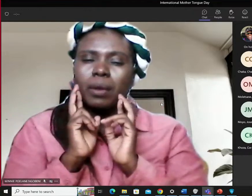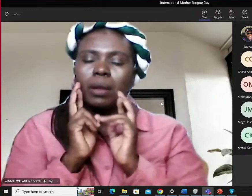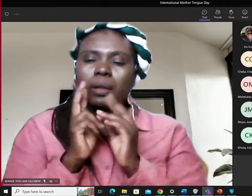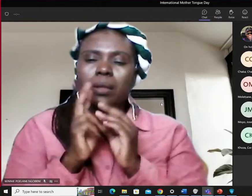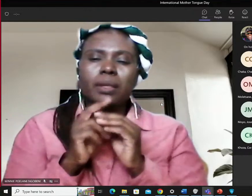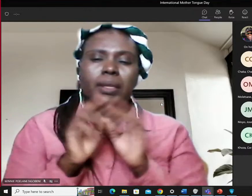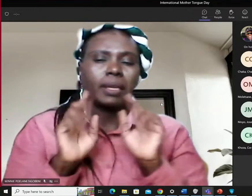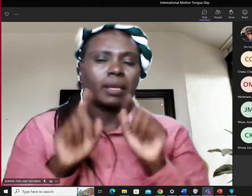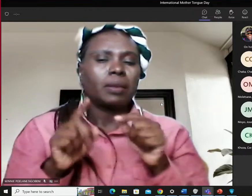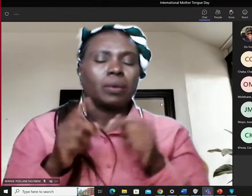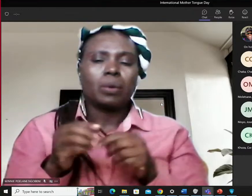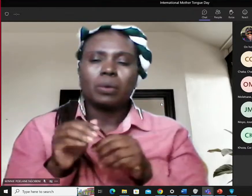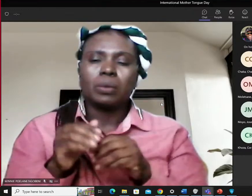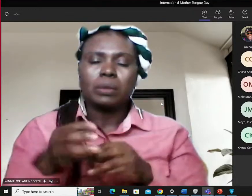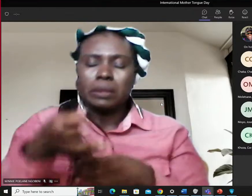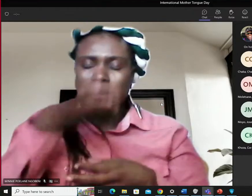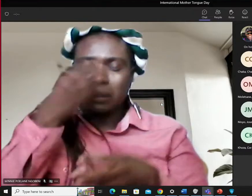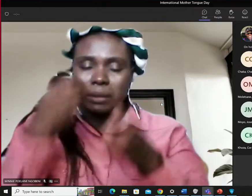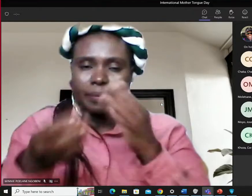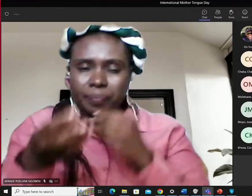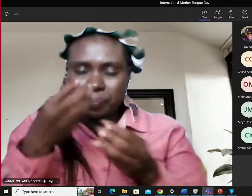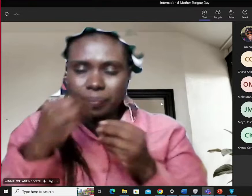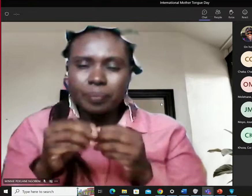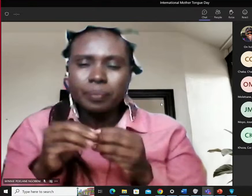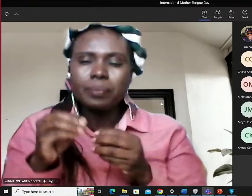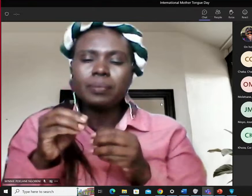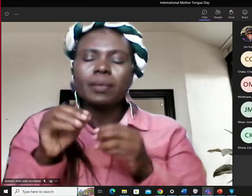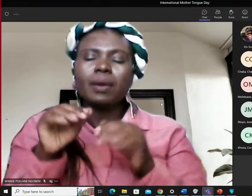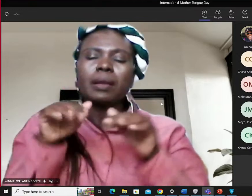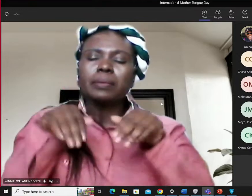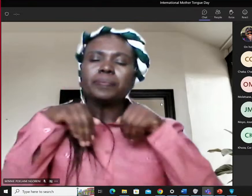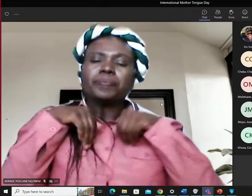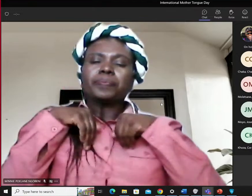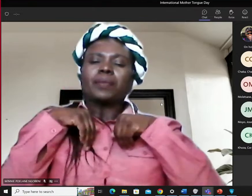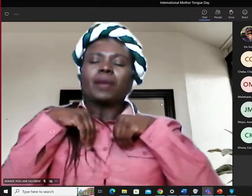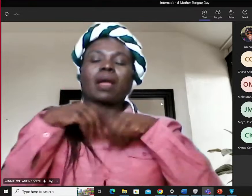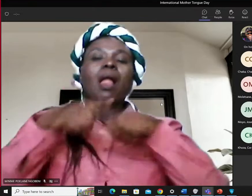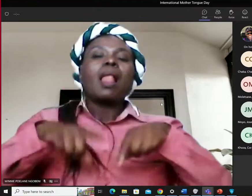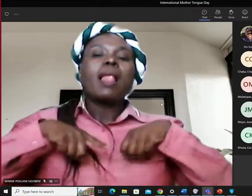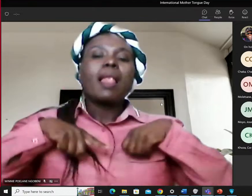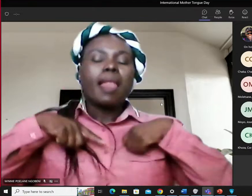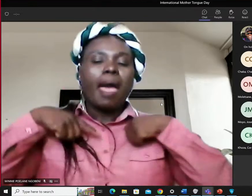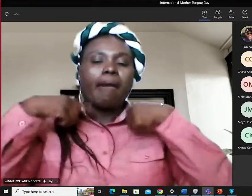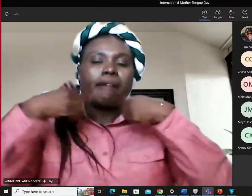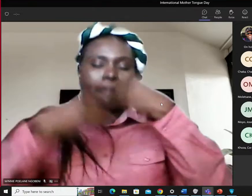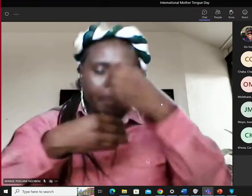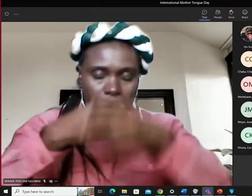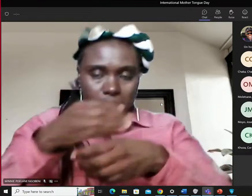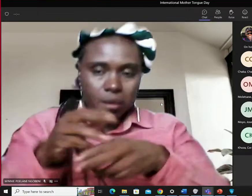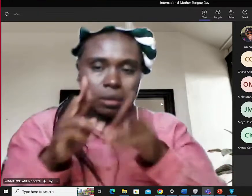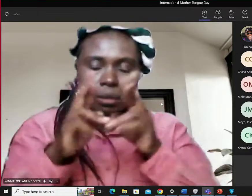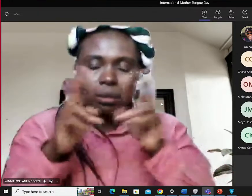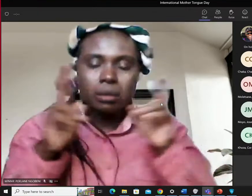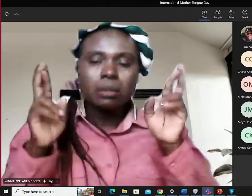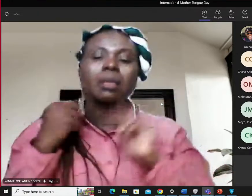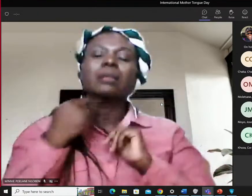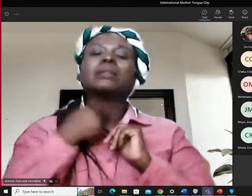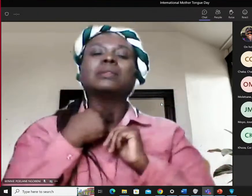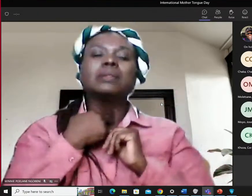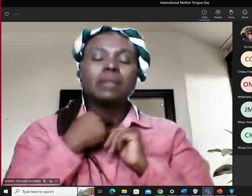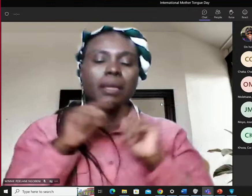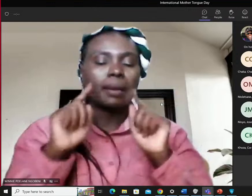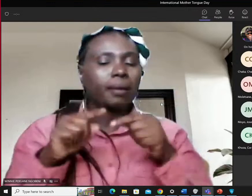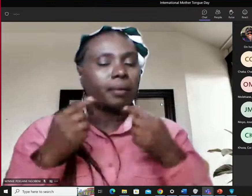kept there for the rest of their life. And if they were lucky, they were educated.